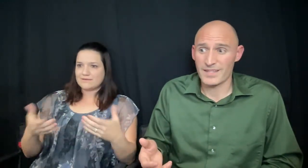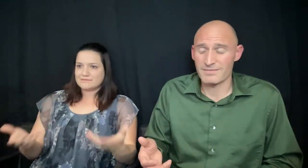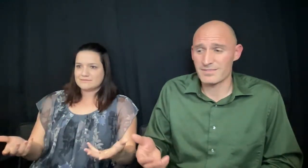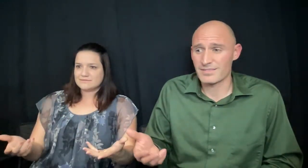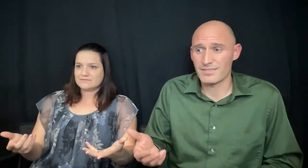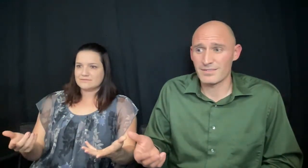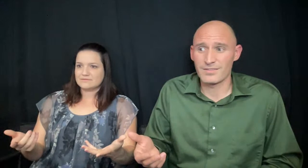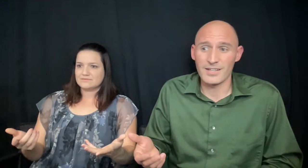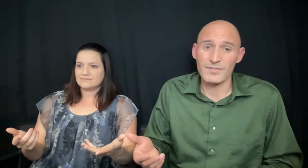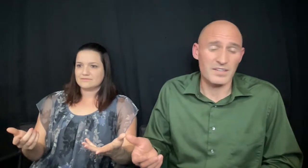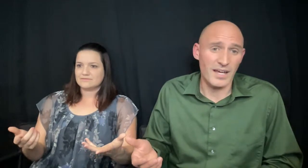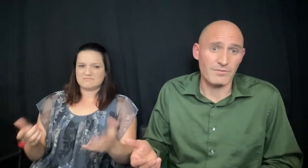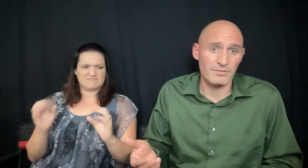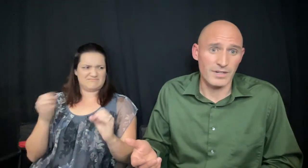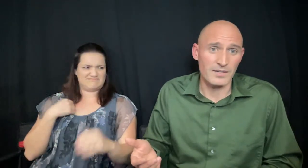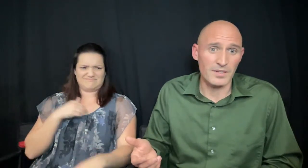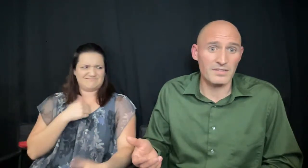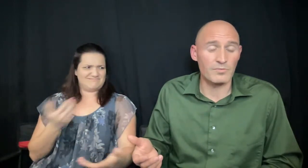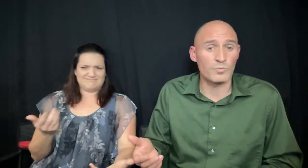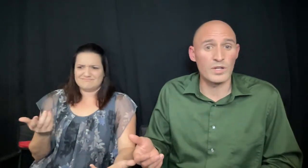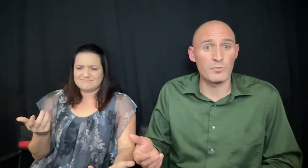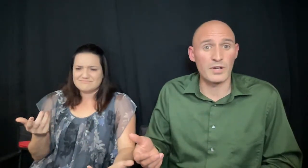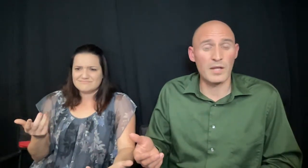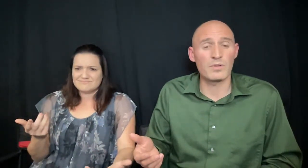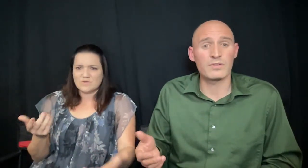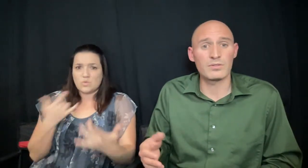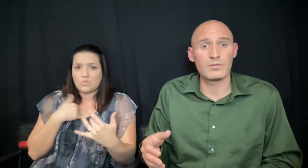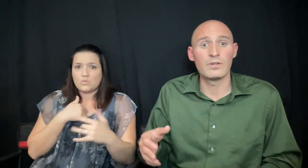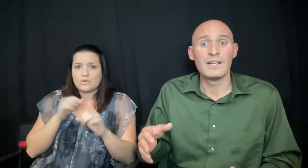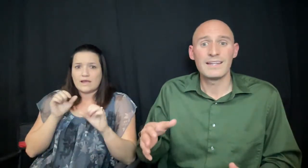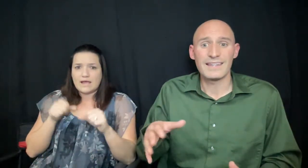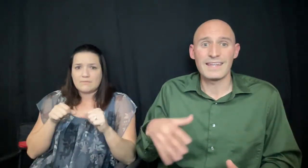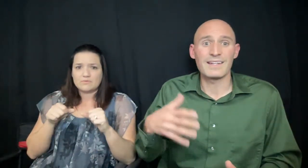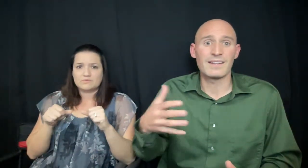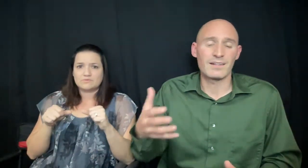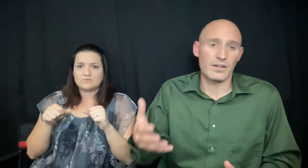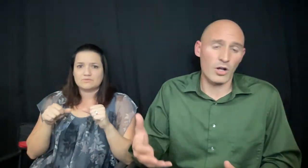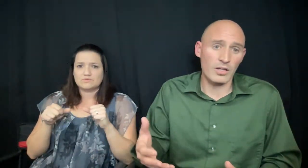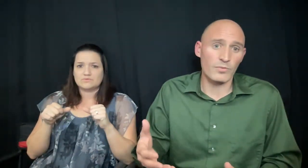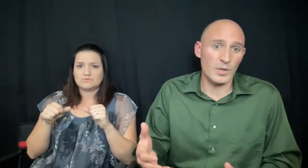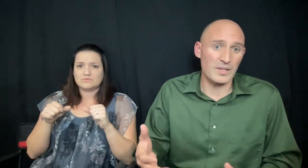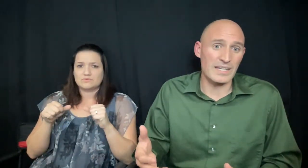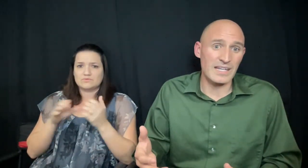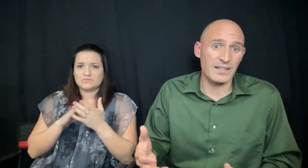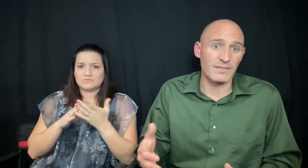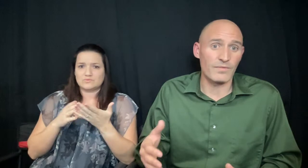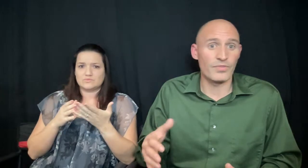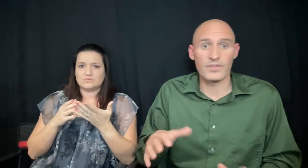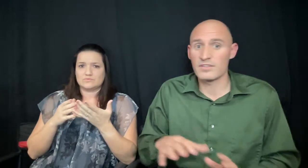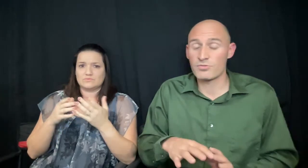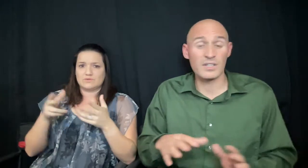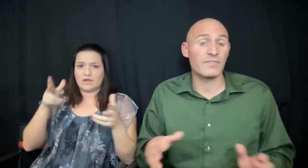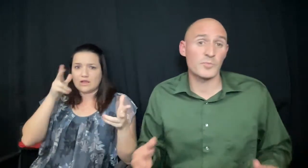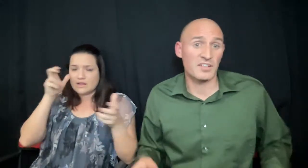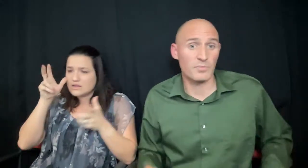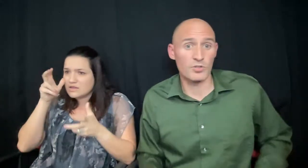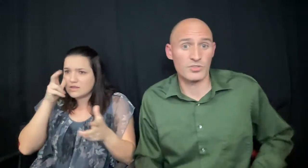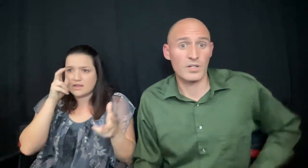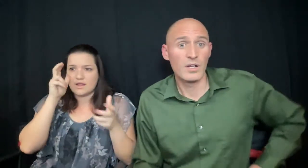And none of us have, right? Because we were able to get all of what we needed strictly